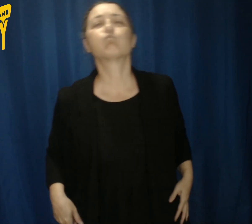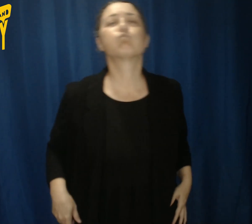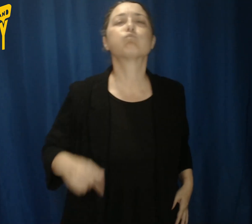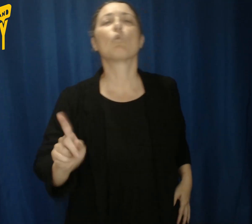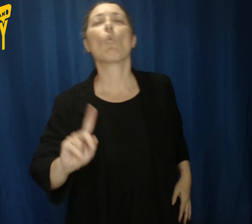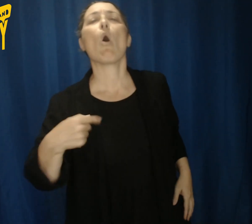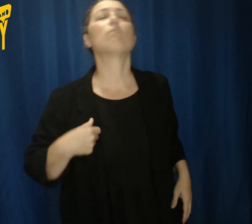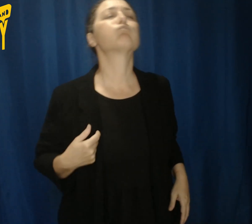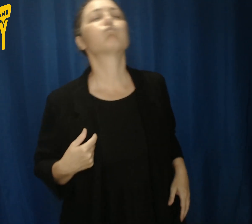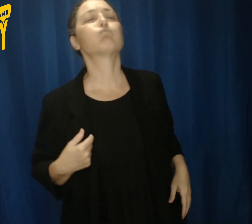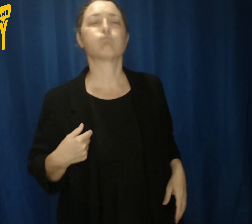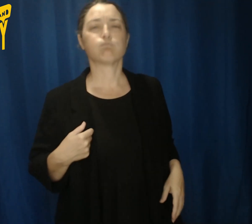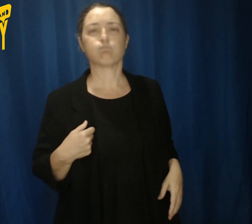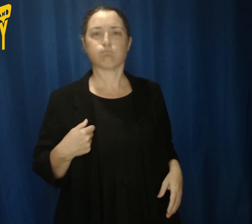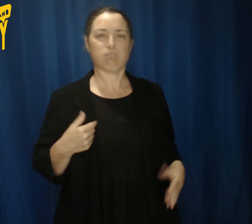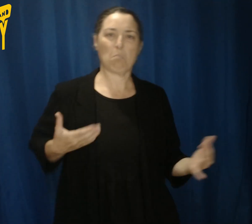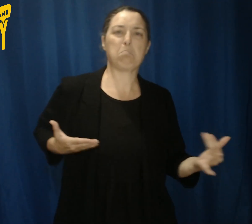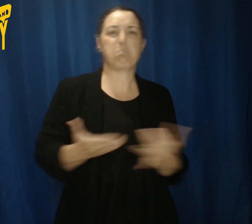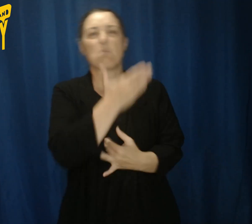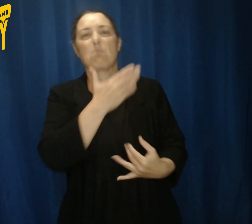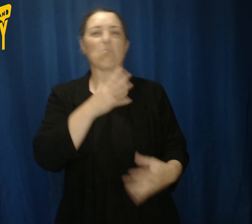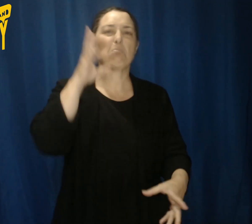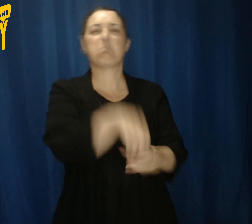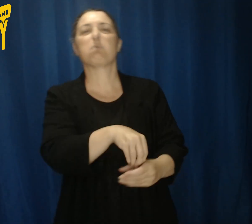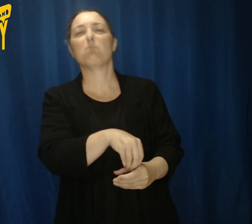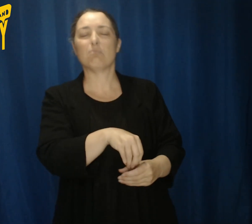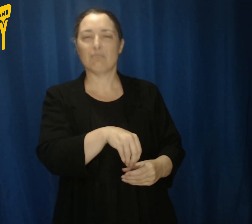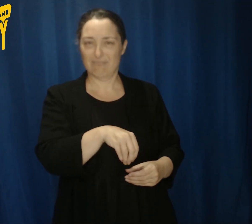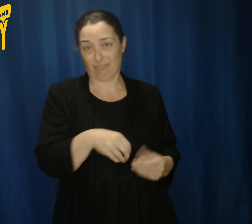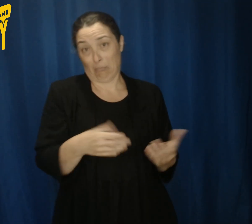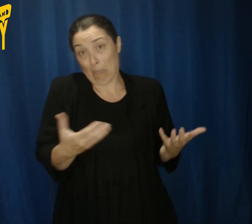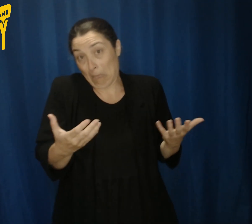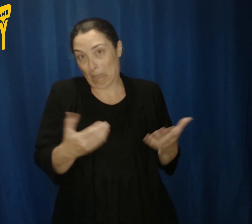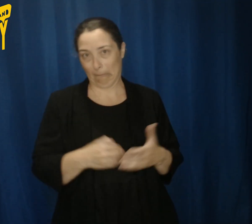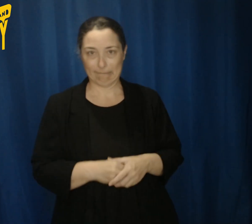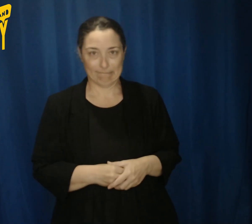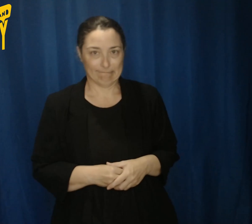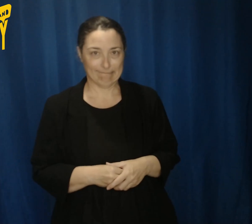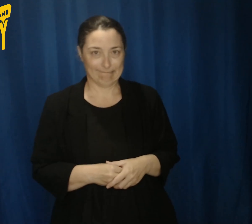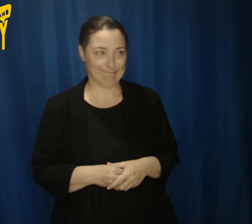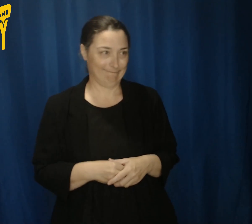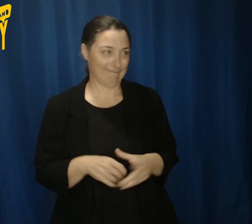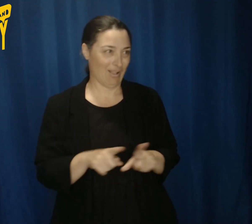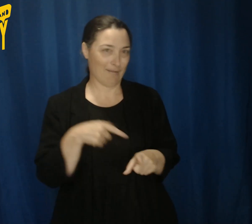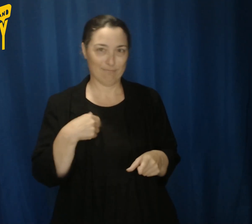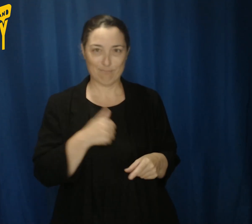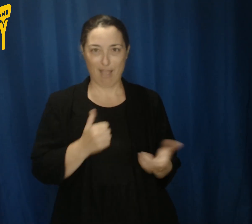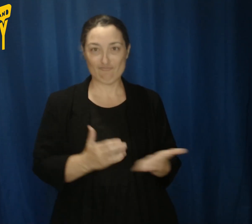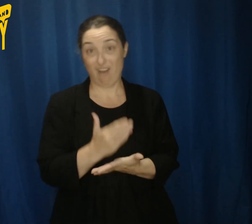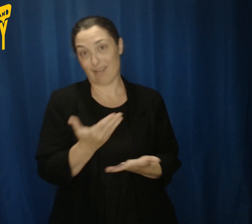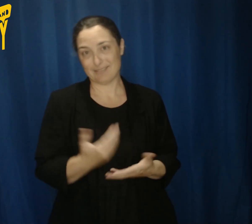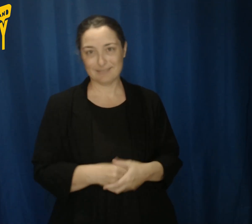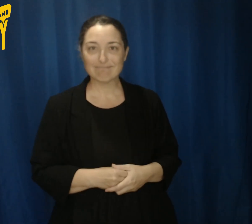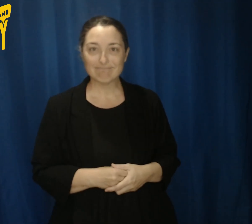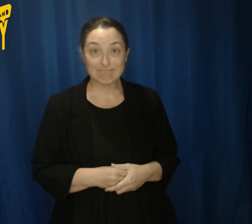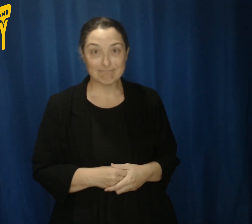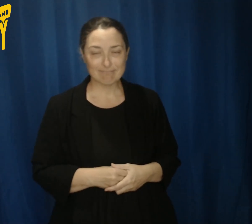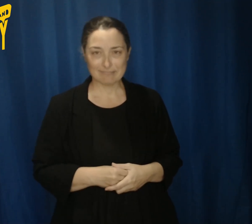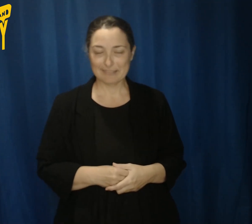just to like bowl myself into any situation as though I've got a right to be there. Deary dear. But